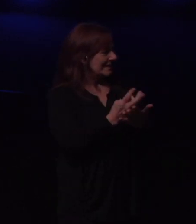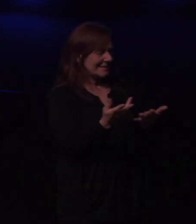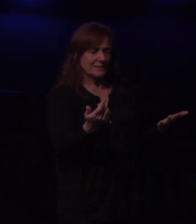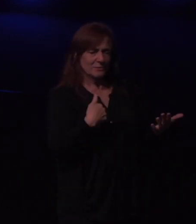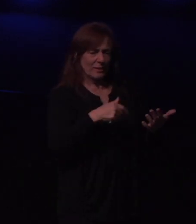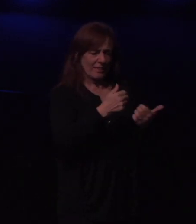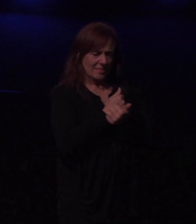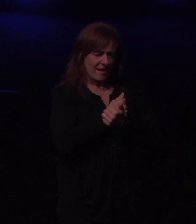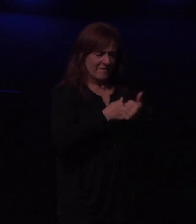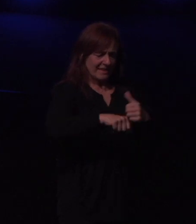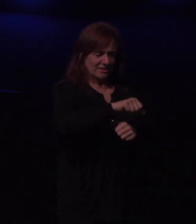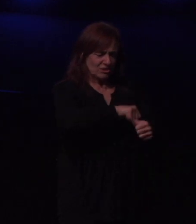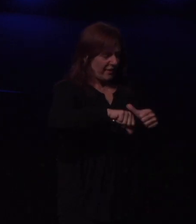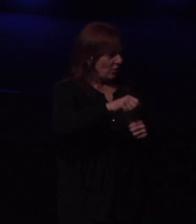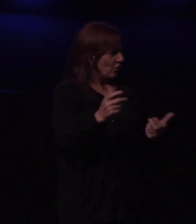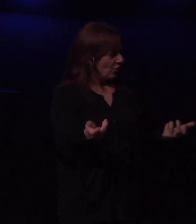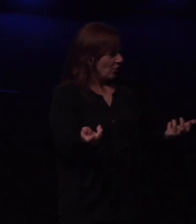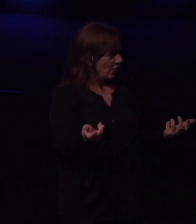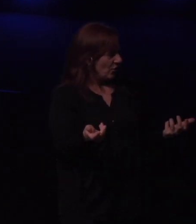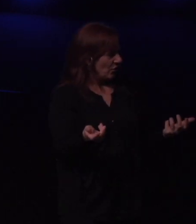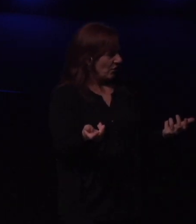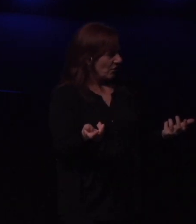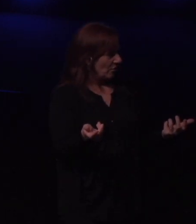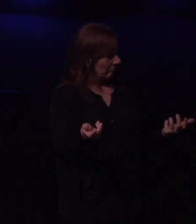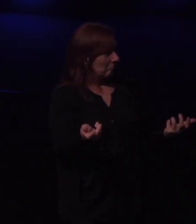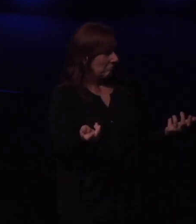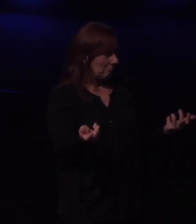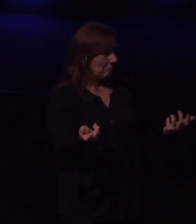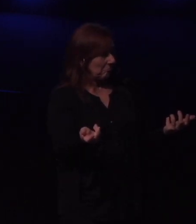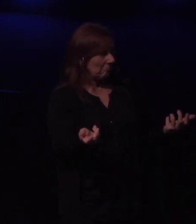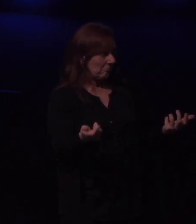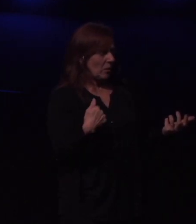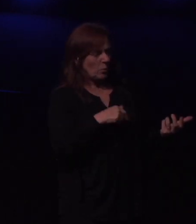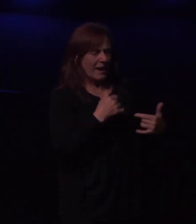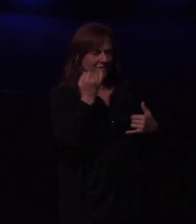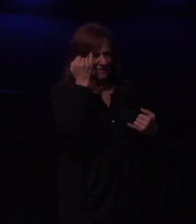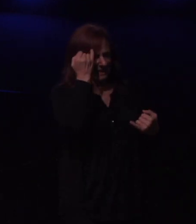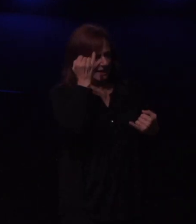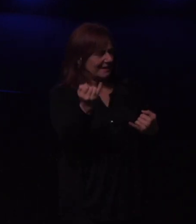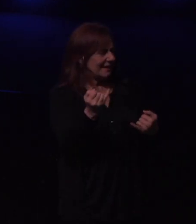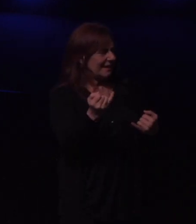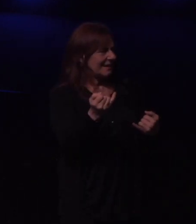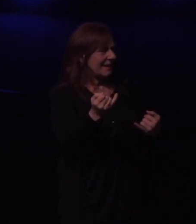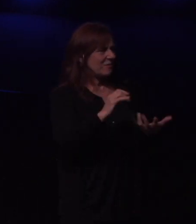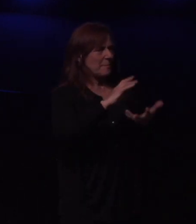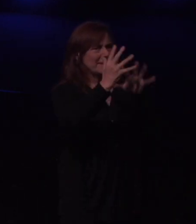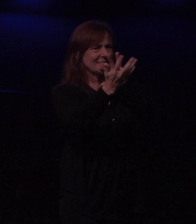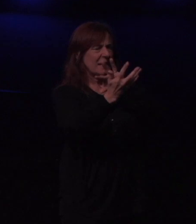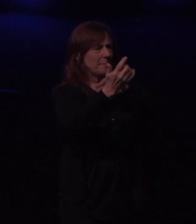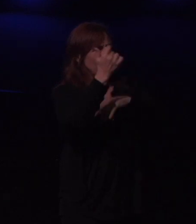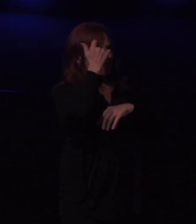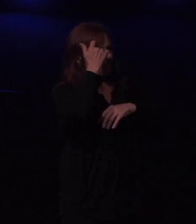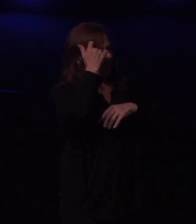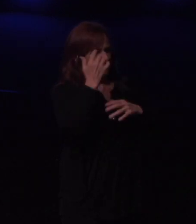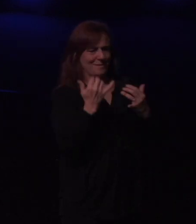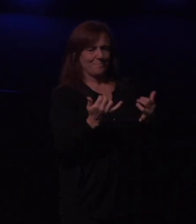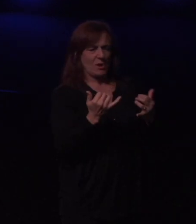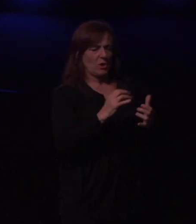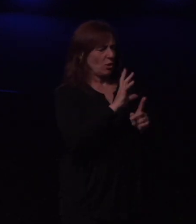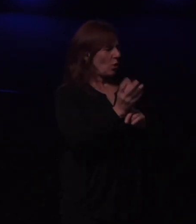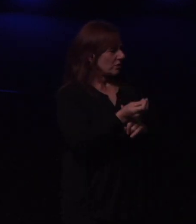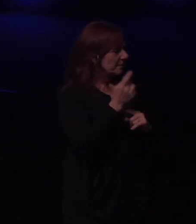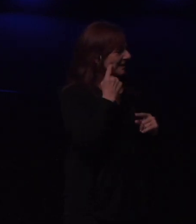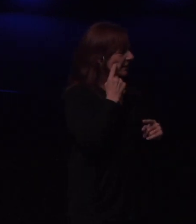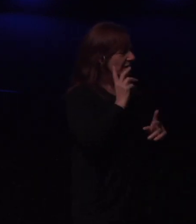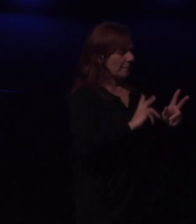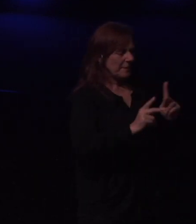we love each other. And we get this idea kind of mixed up in our modern culture, because you